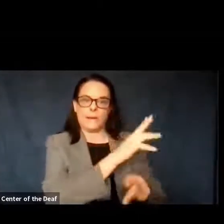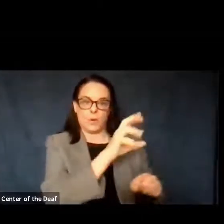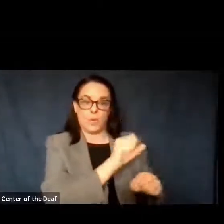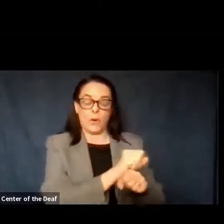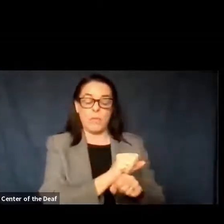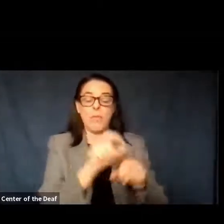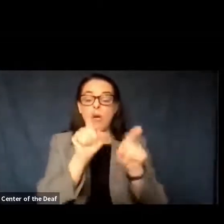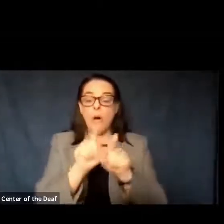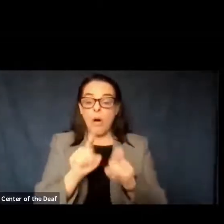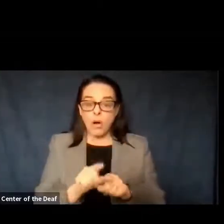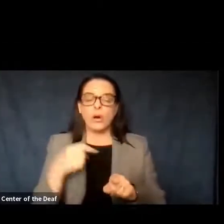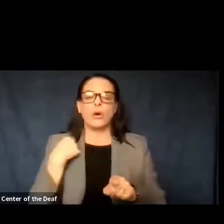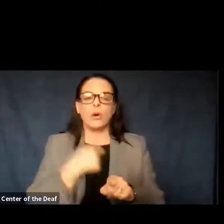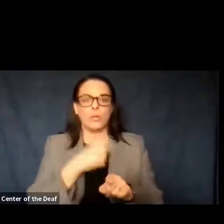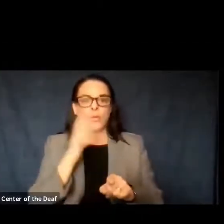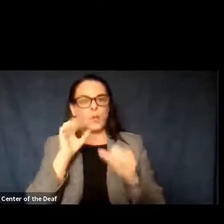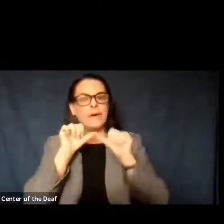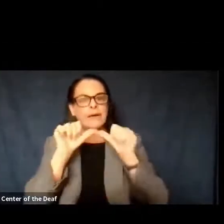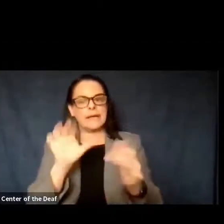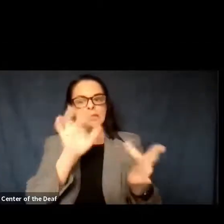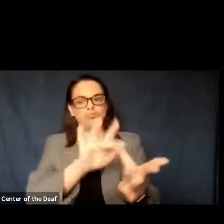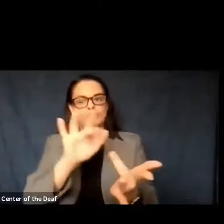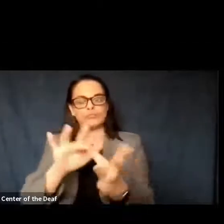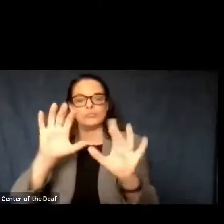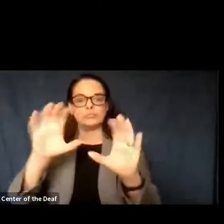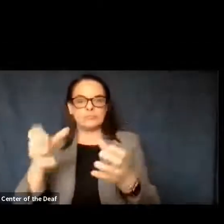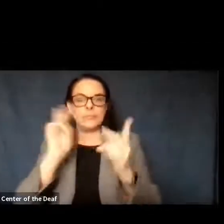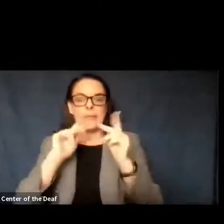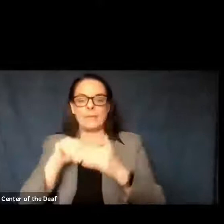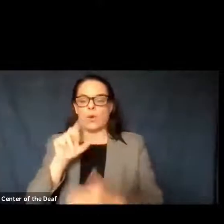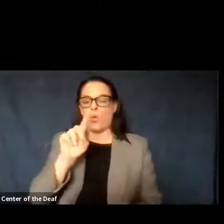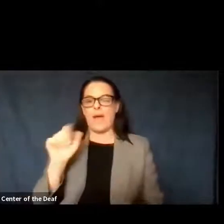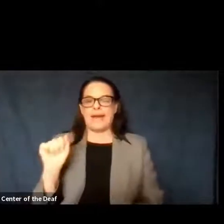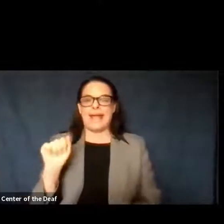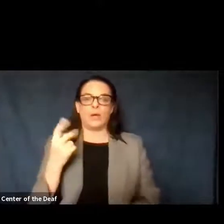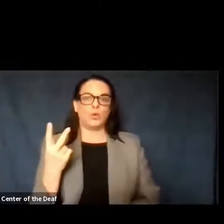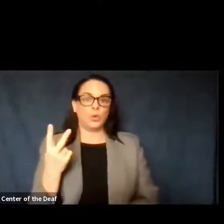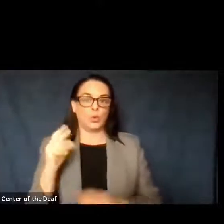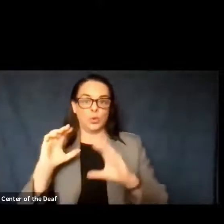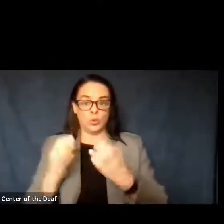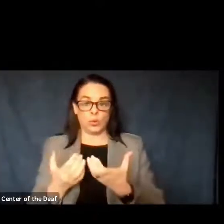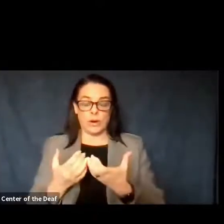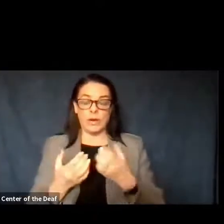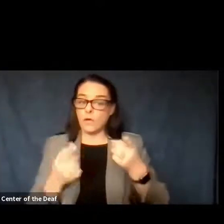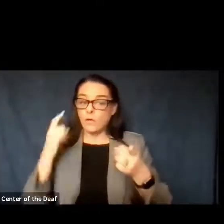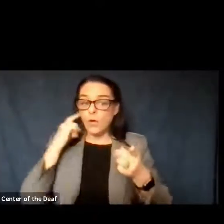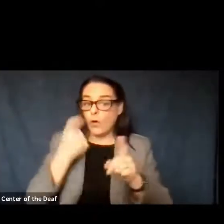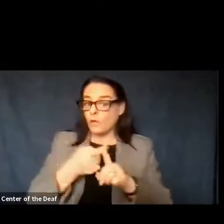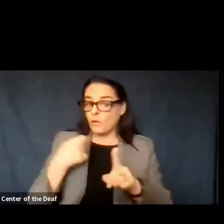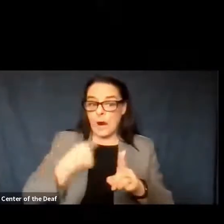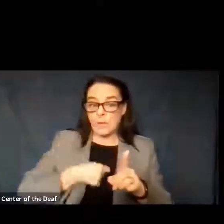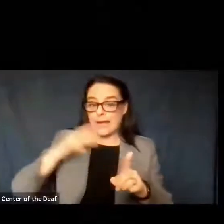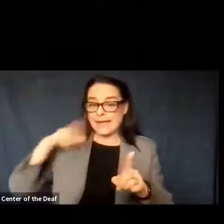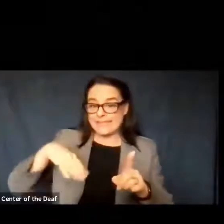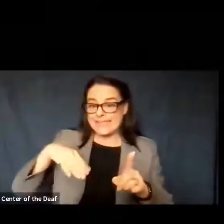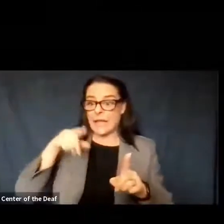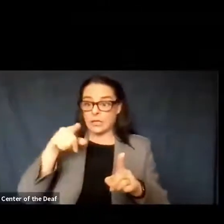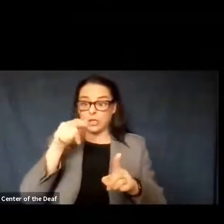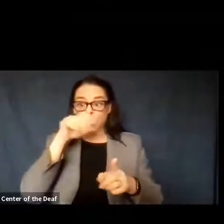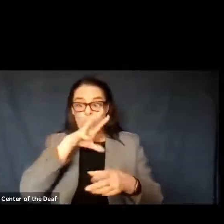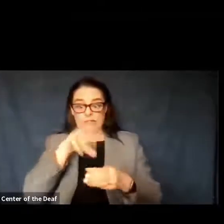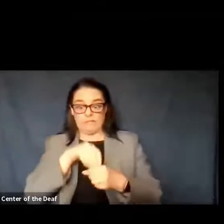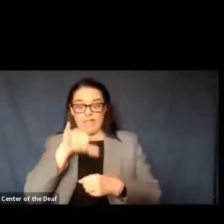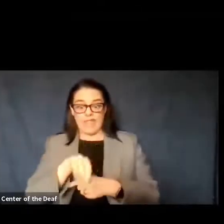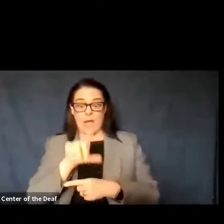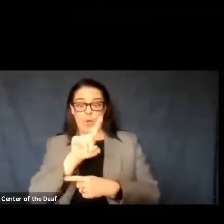to those in the 1A2 category since we're just starting to move into that. So if you haven't heard from us yet and you're in that category, just stand by. More information will be coming